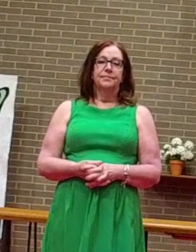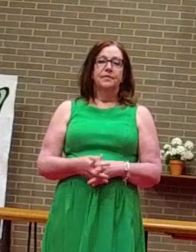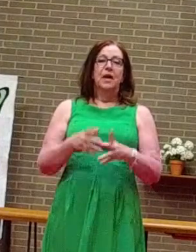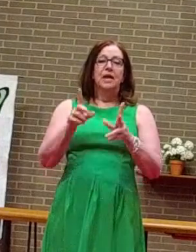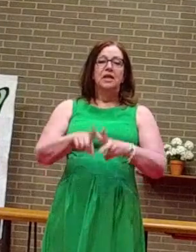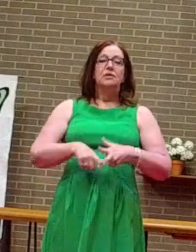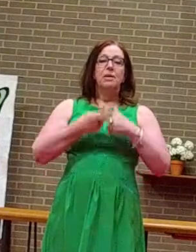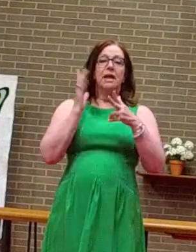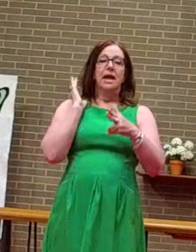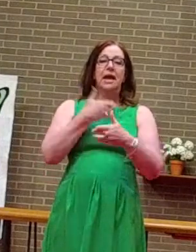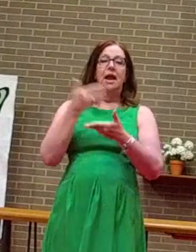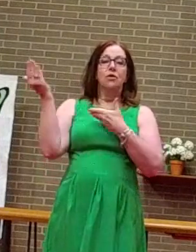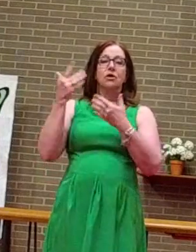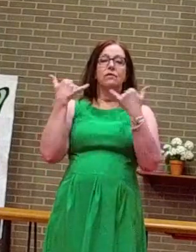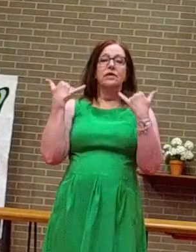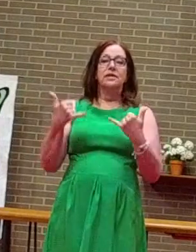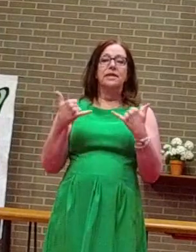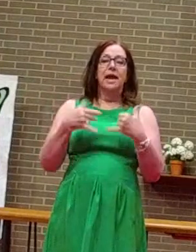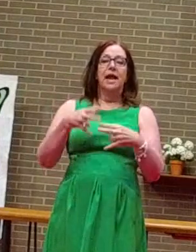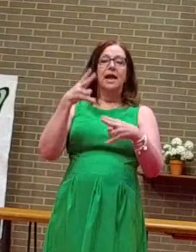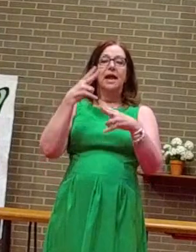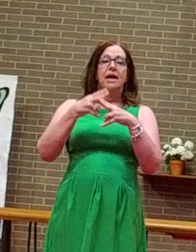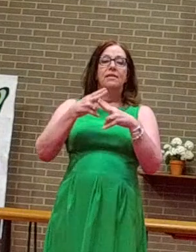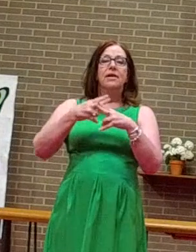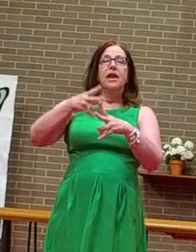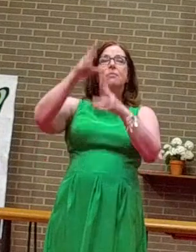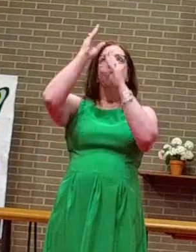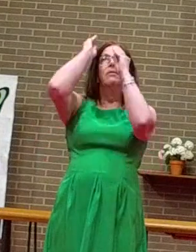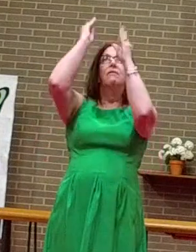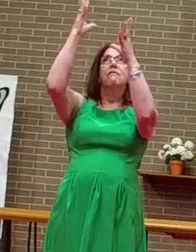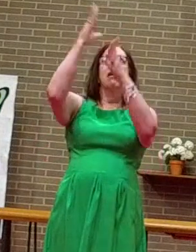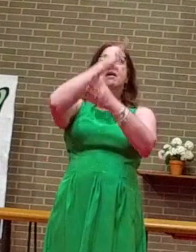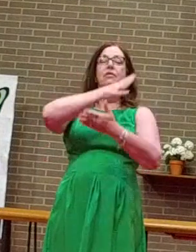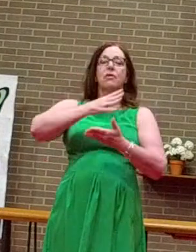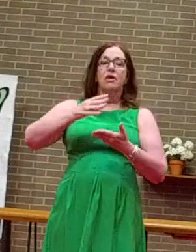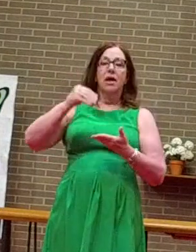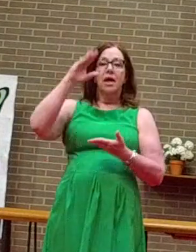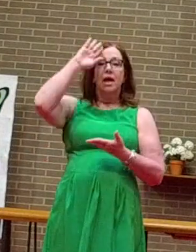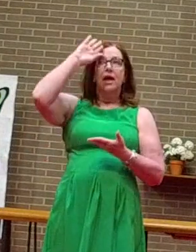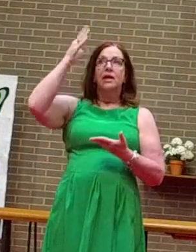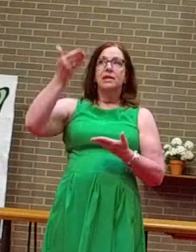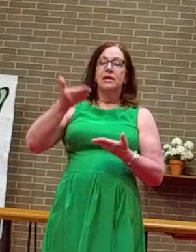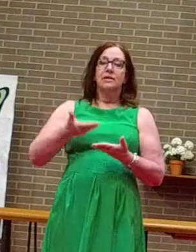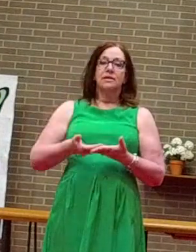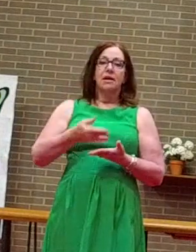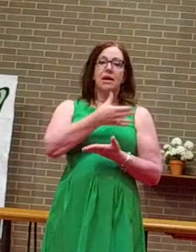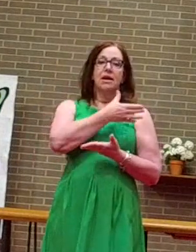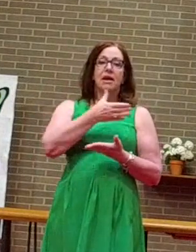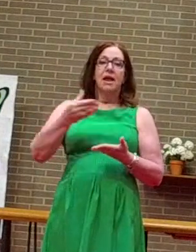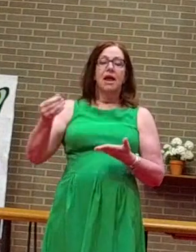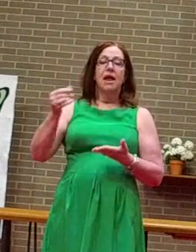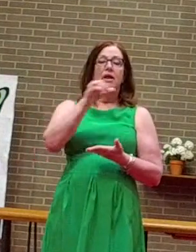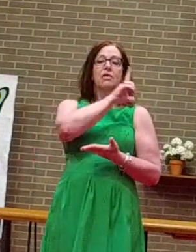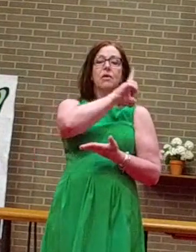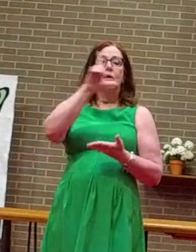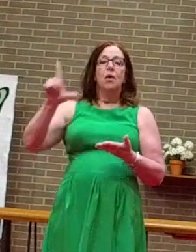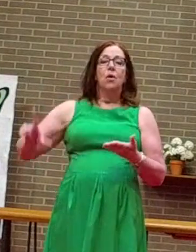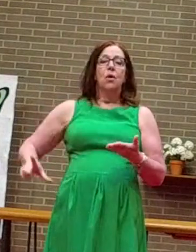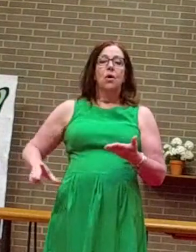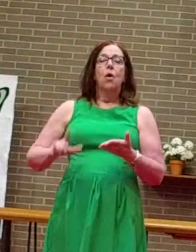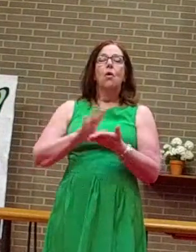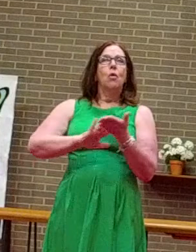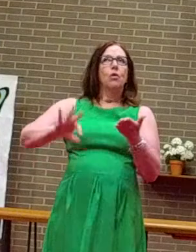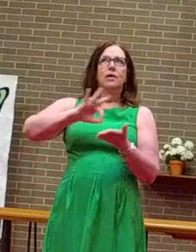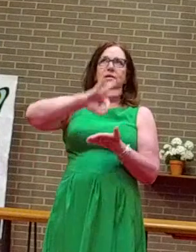Let us begin our service today in the name of the Father and of the Son and of the Holy